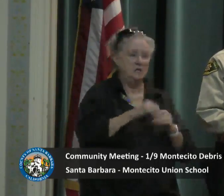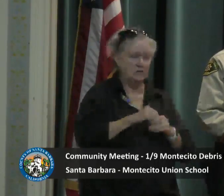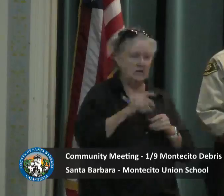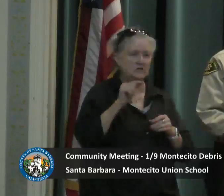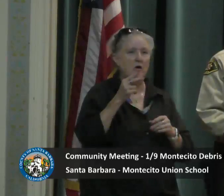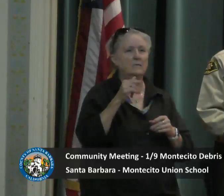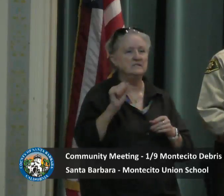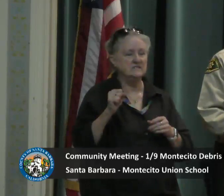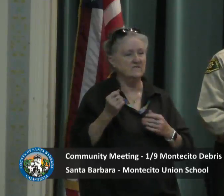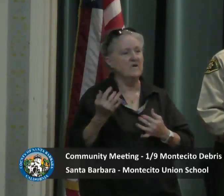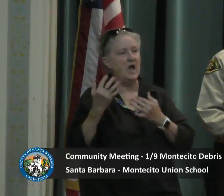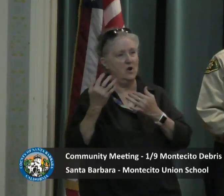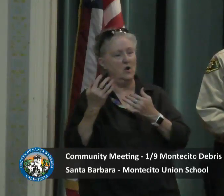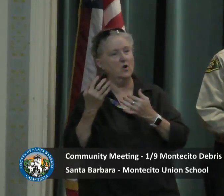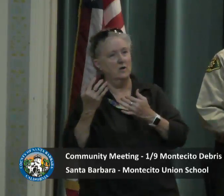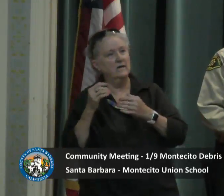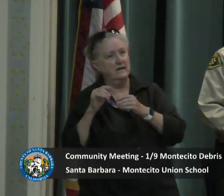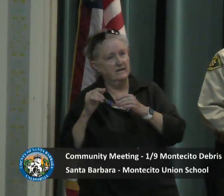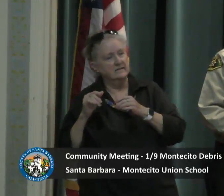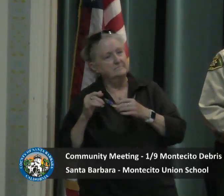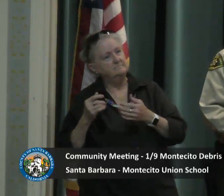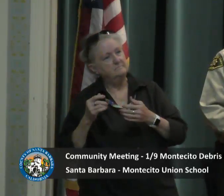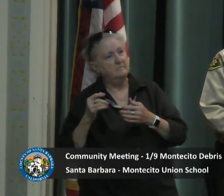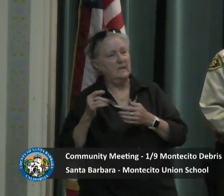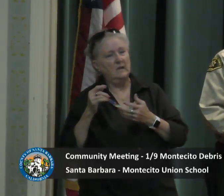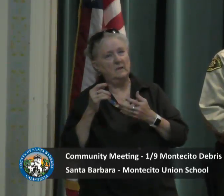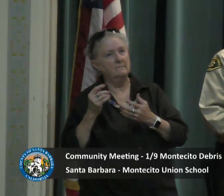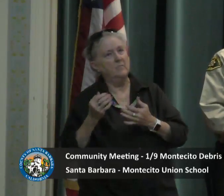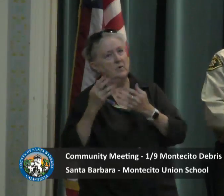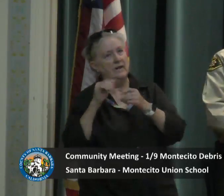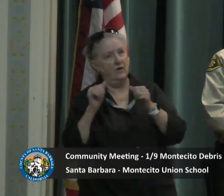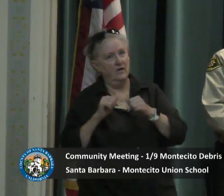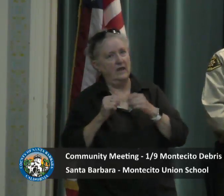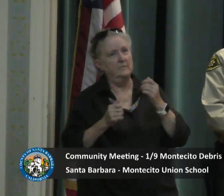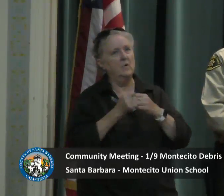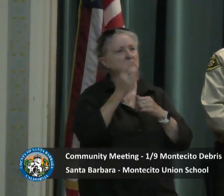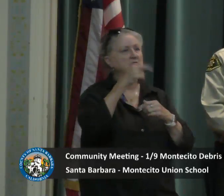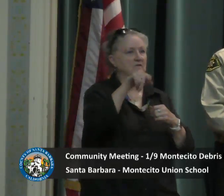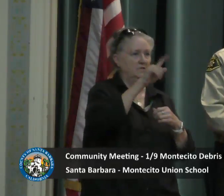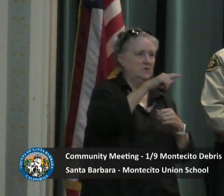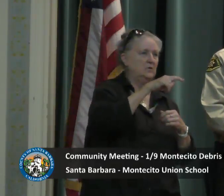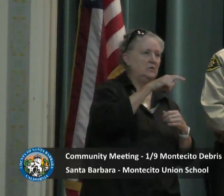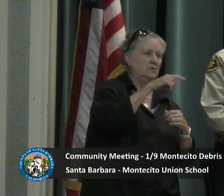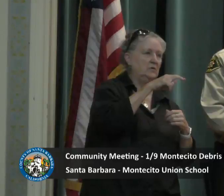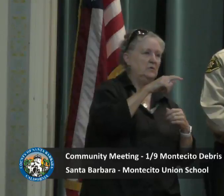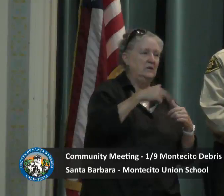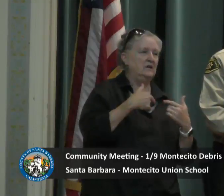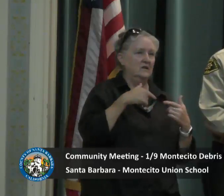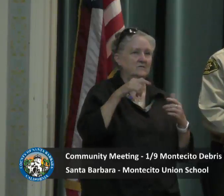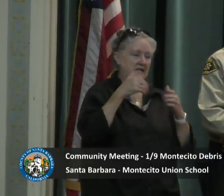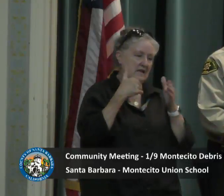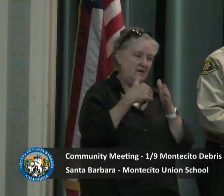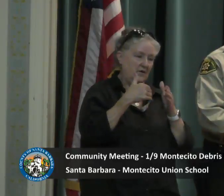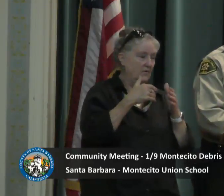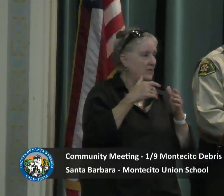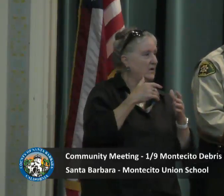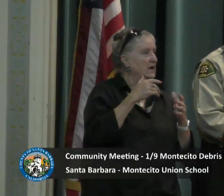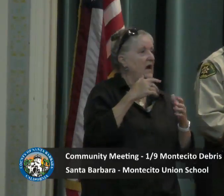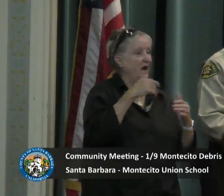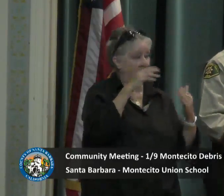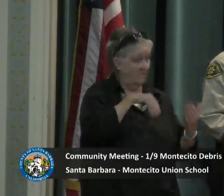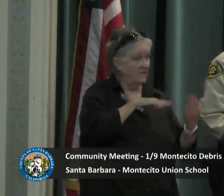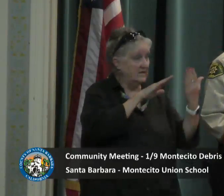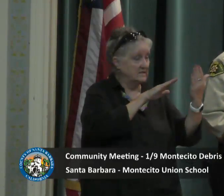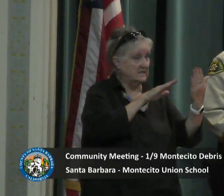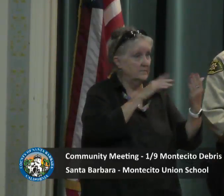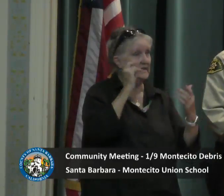Fire, most of you live below, are now facing due to the damaged